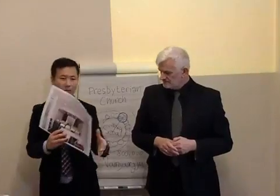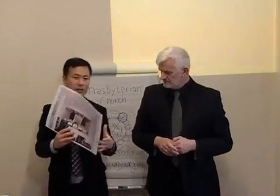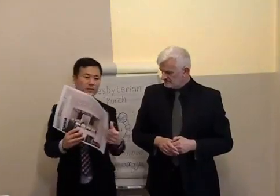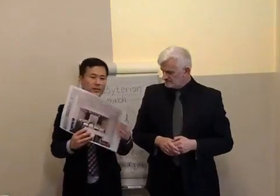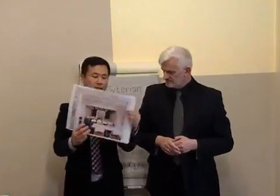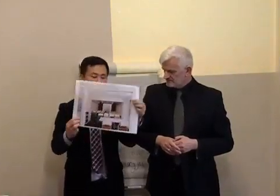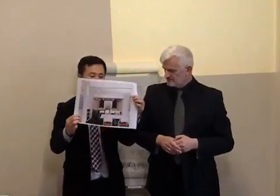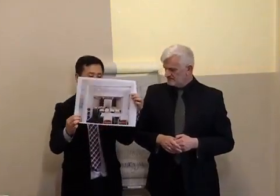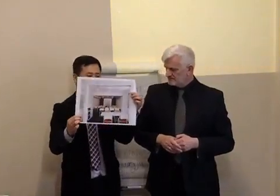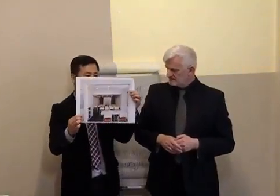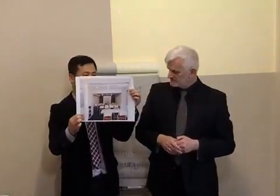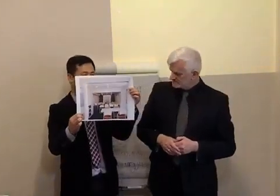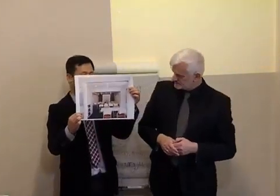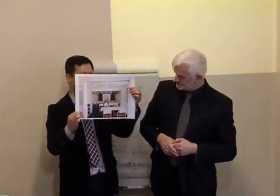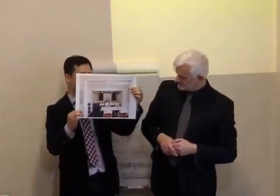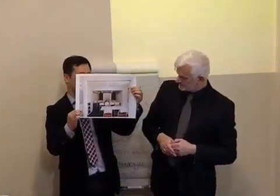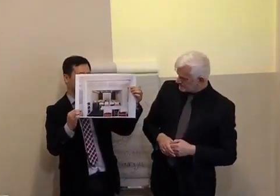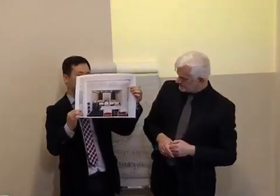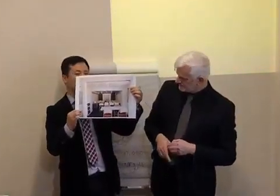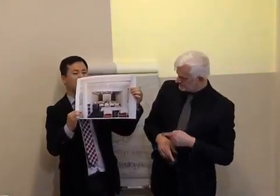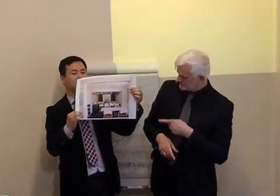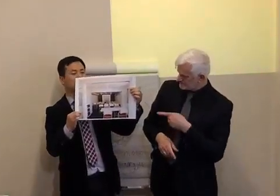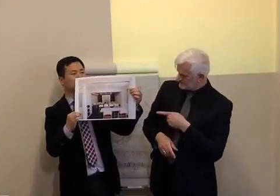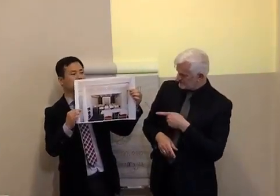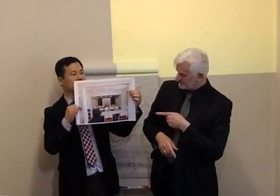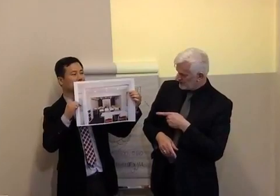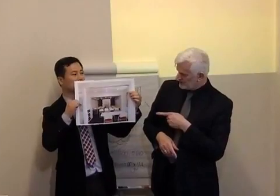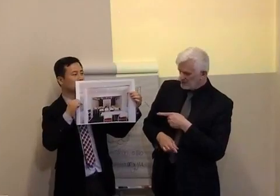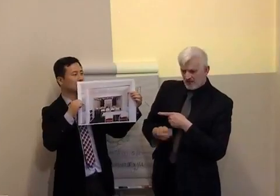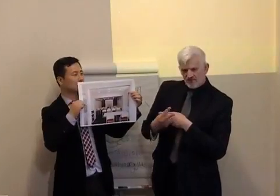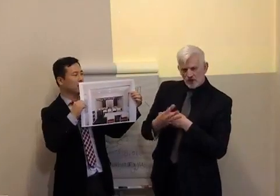40 seats we have in this building. 40.